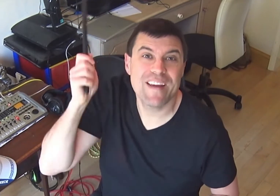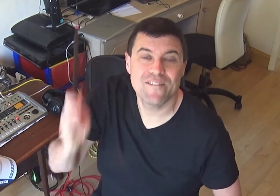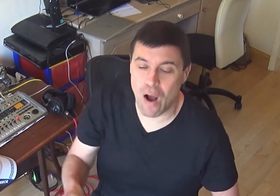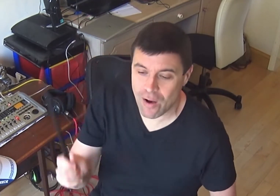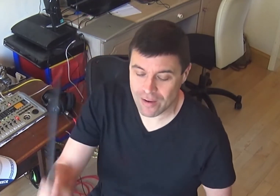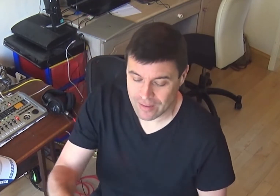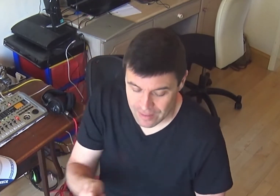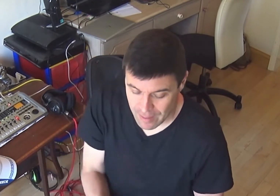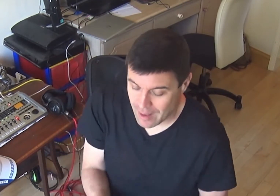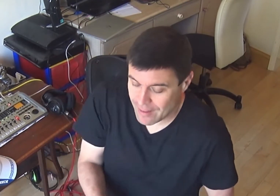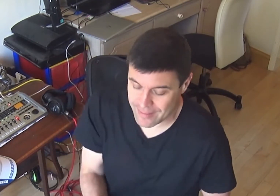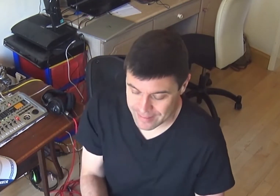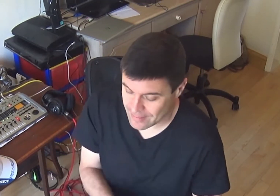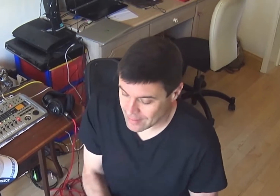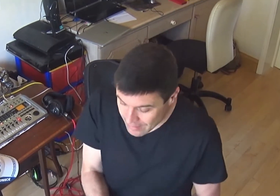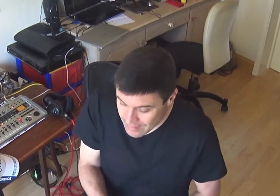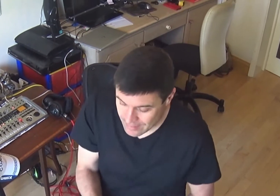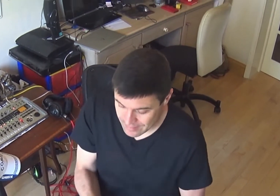1, 2, 1, 2, 3, 4.